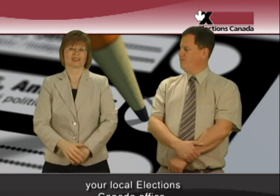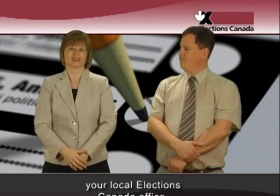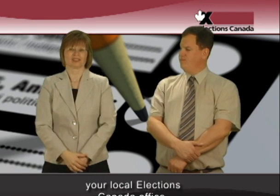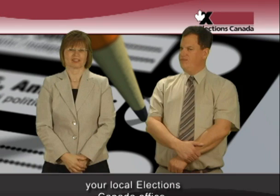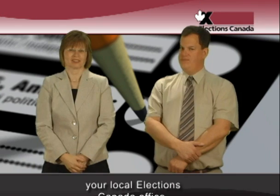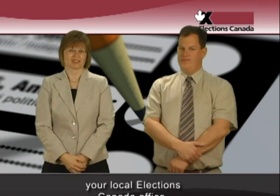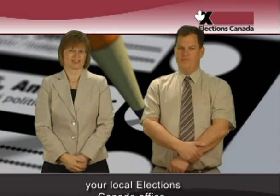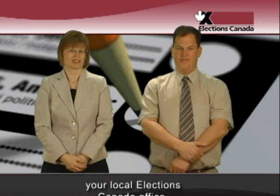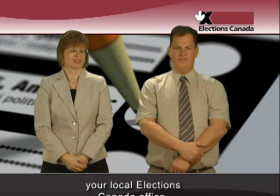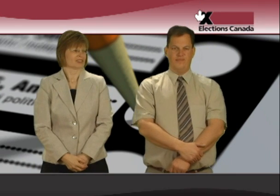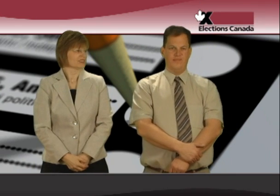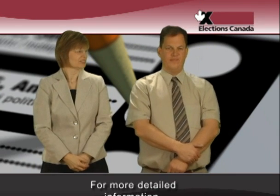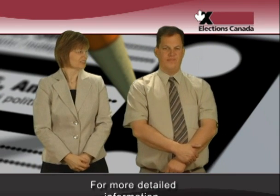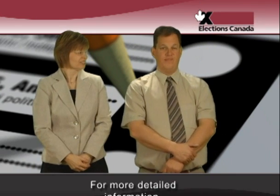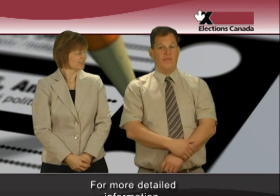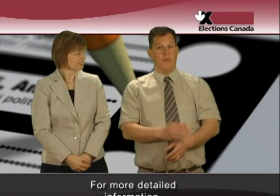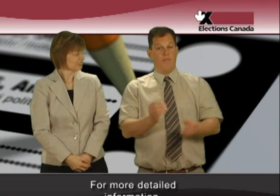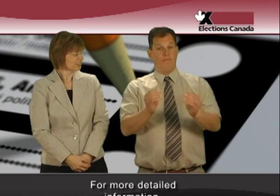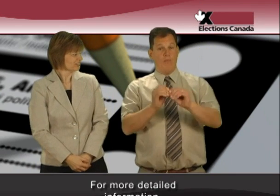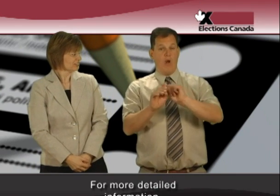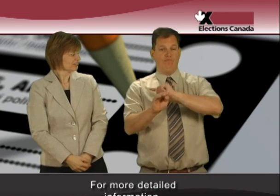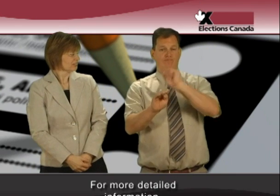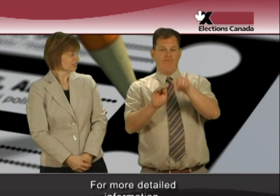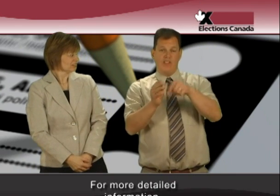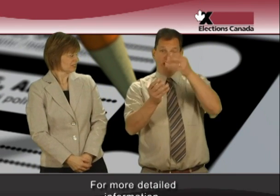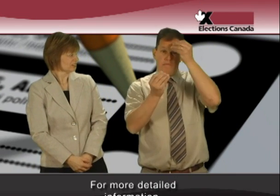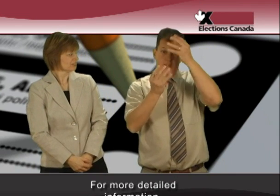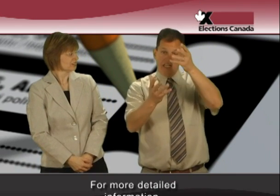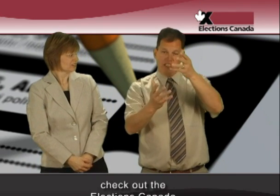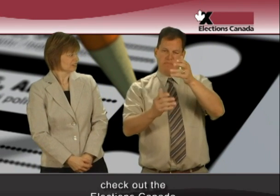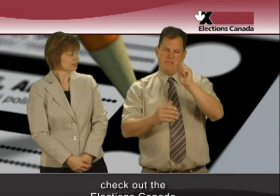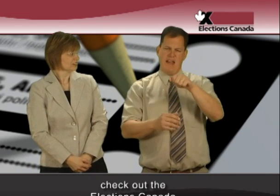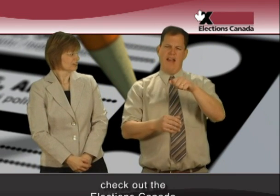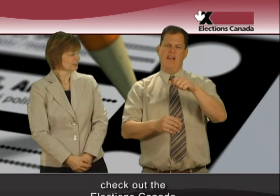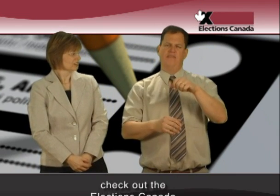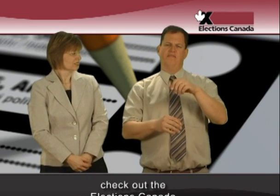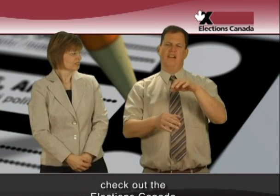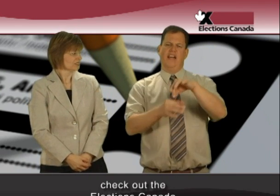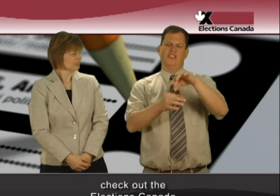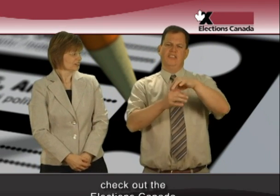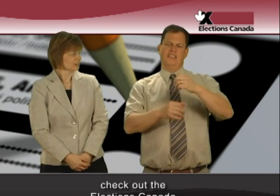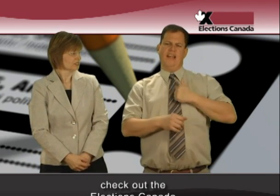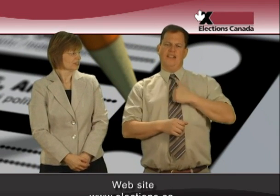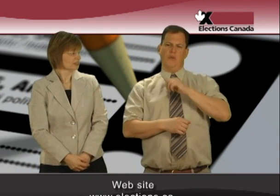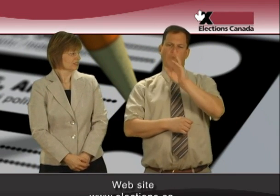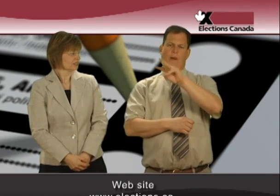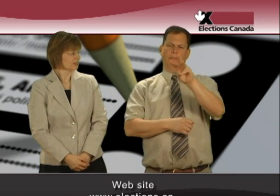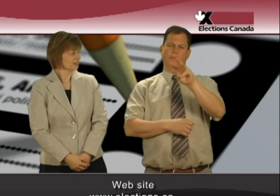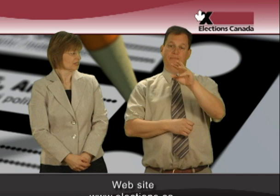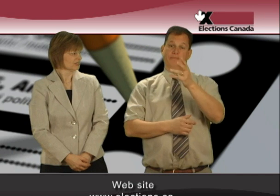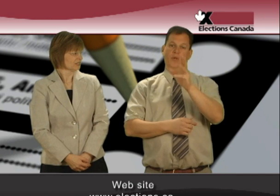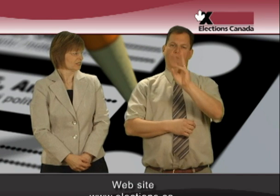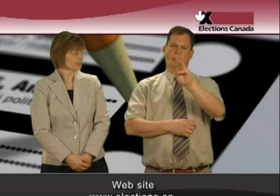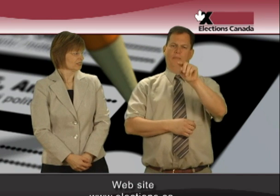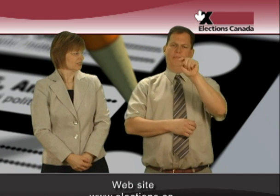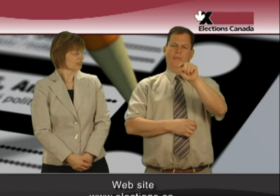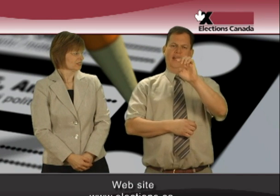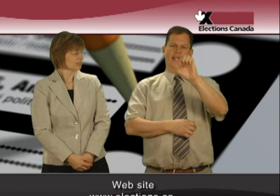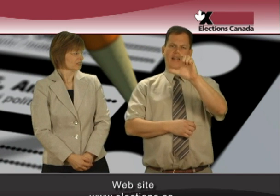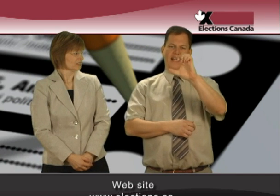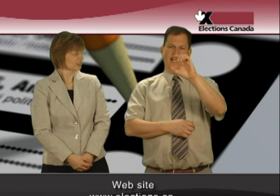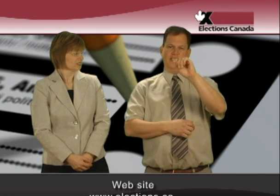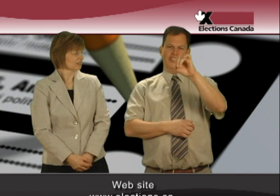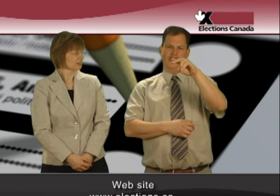Elections Canada office. For more detailed information, check out the Elections Canada website, www